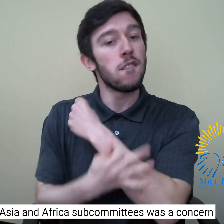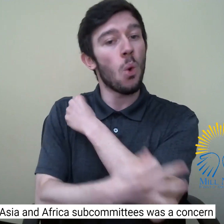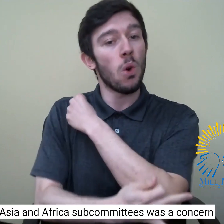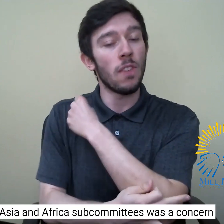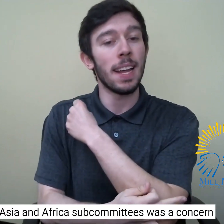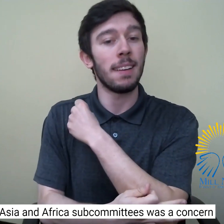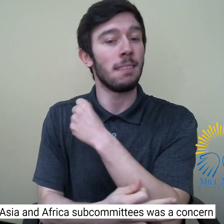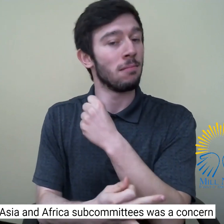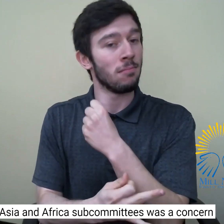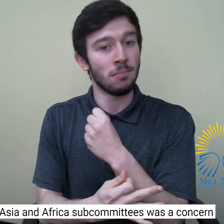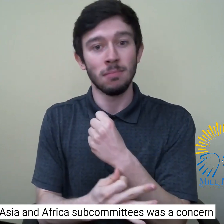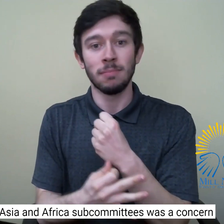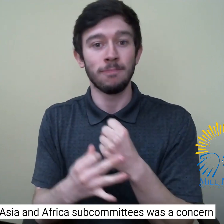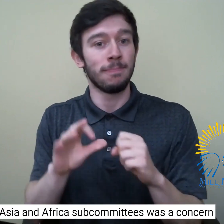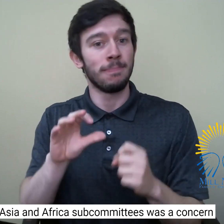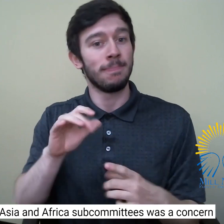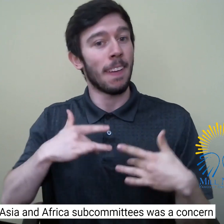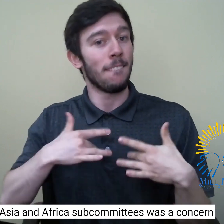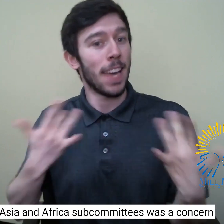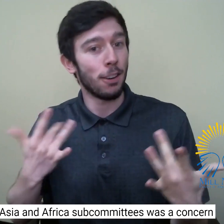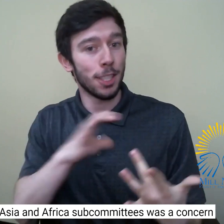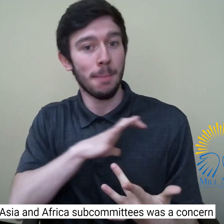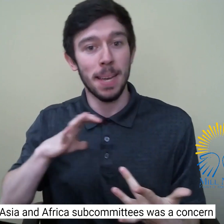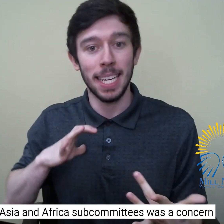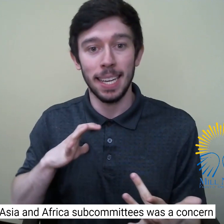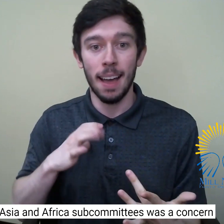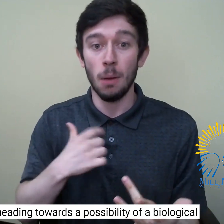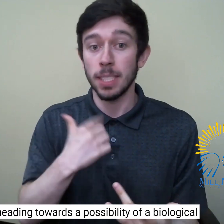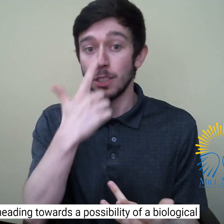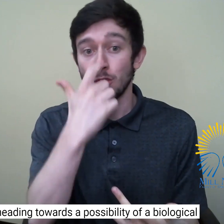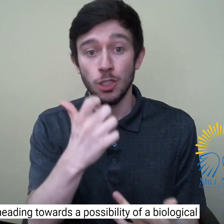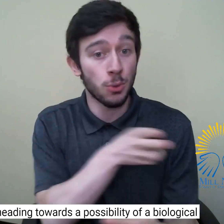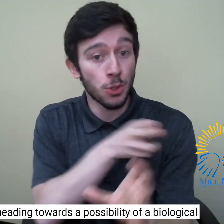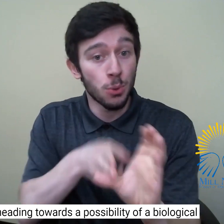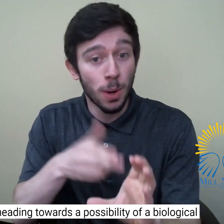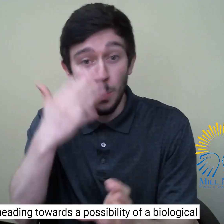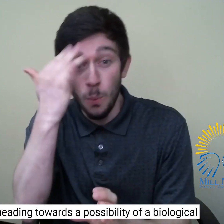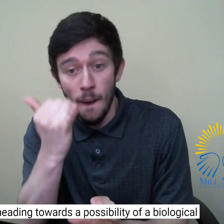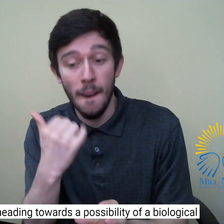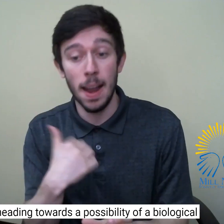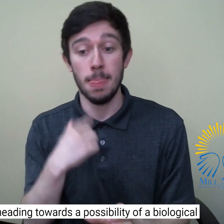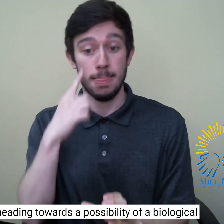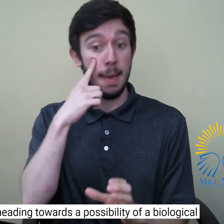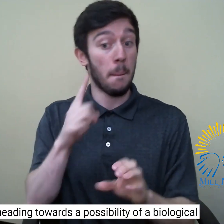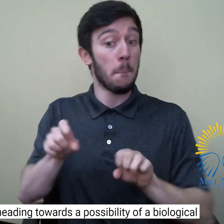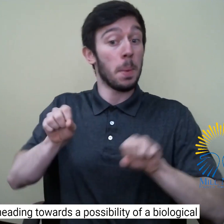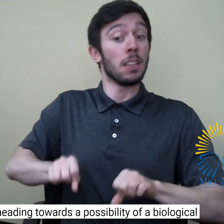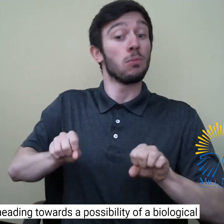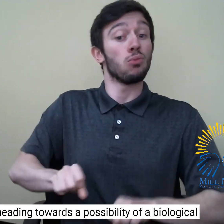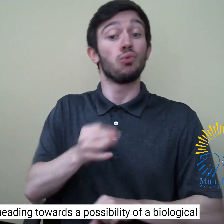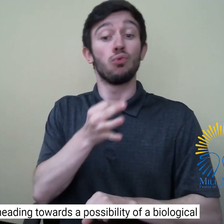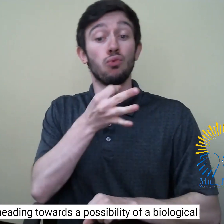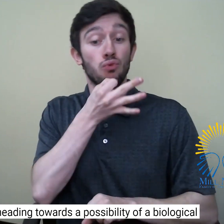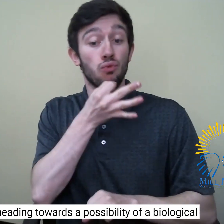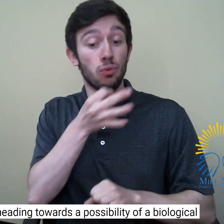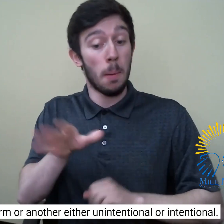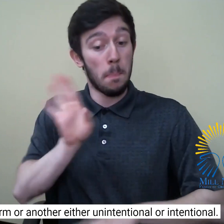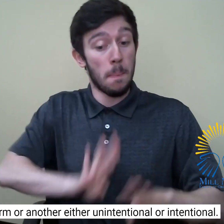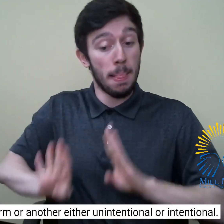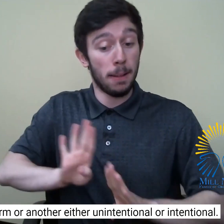Committee in the Asia and Africa subcommittees was a concern that we were heading towards a possibility of a biological exposure in